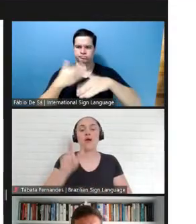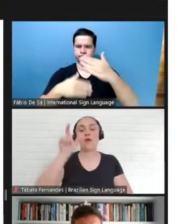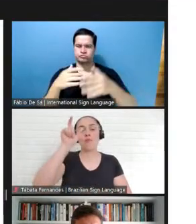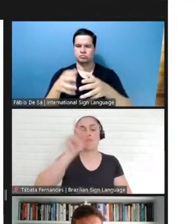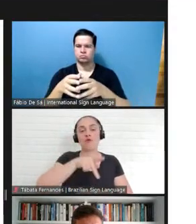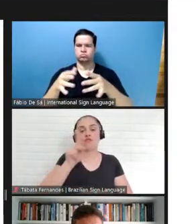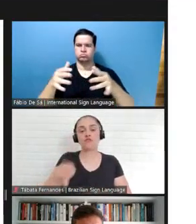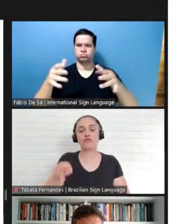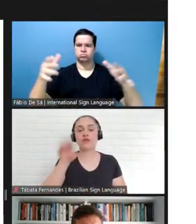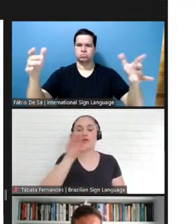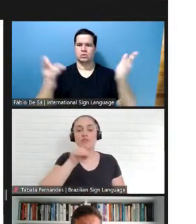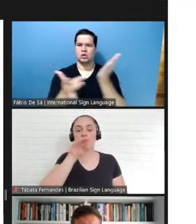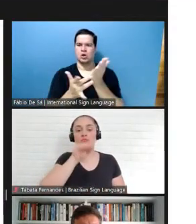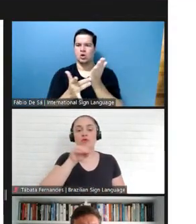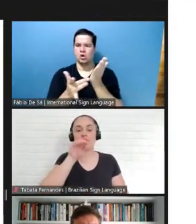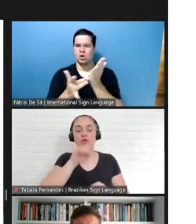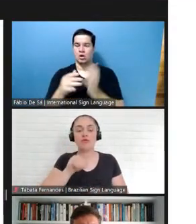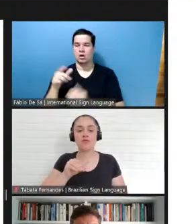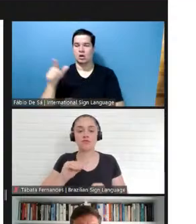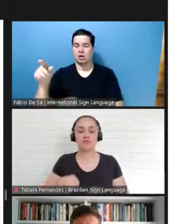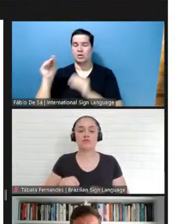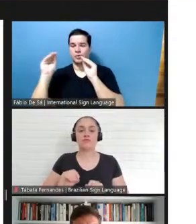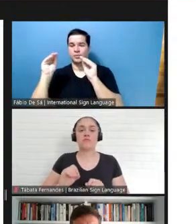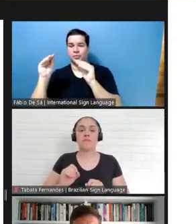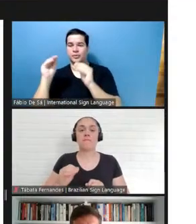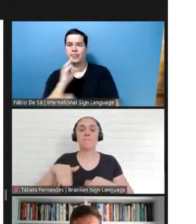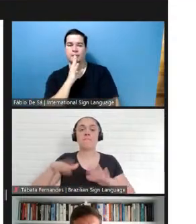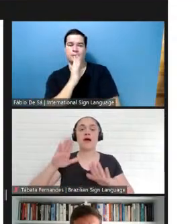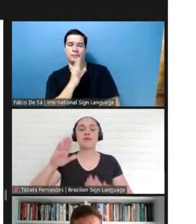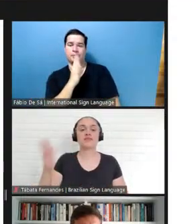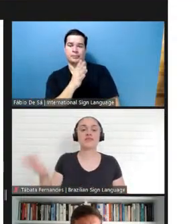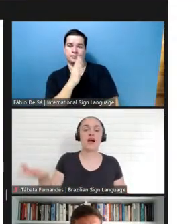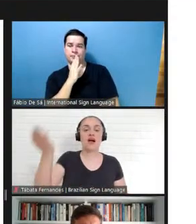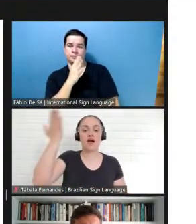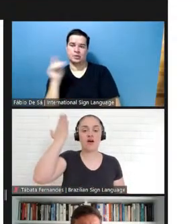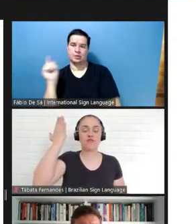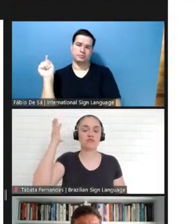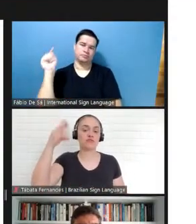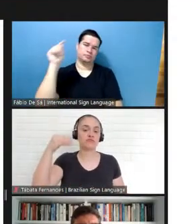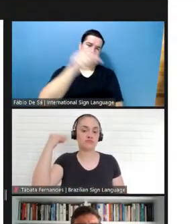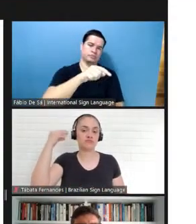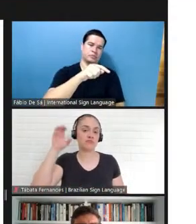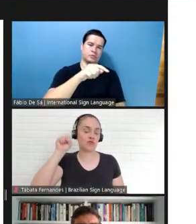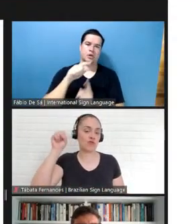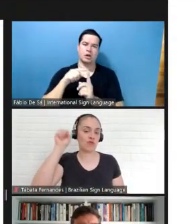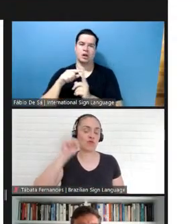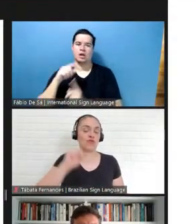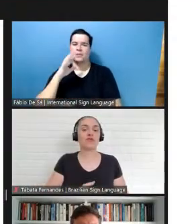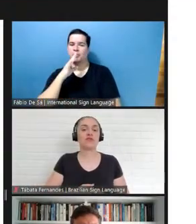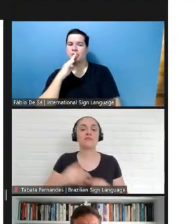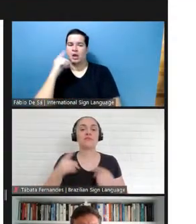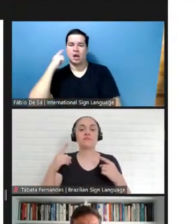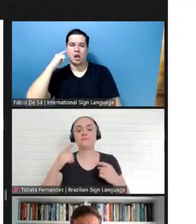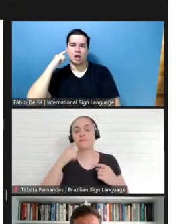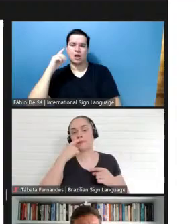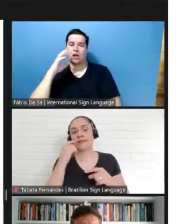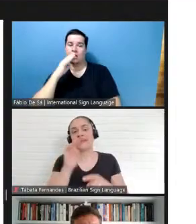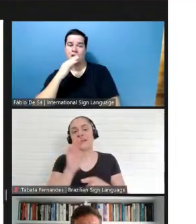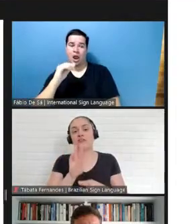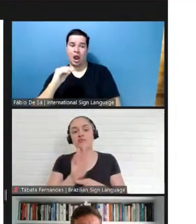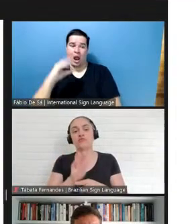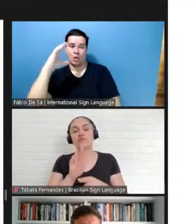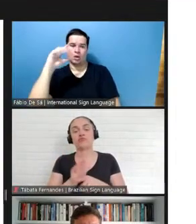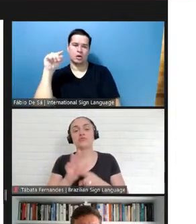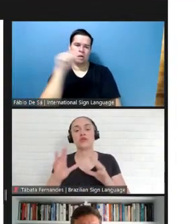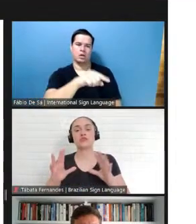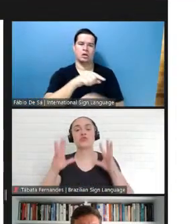using teacher worn microphones and sound field amplification systems allow everybody in that classroom to hear